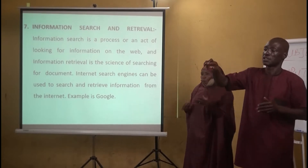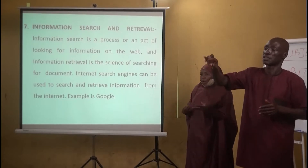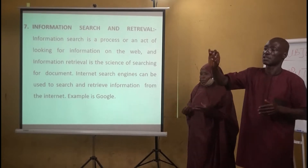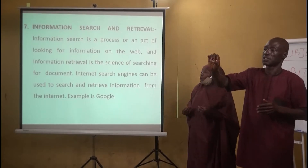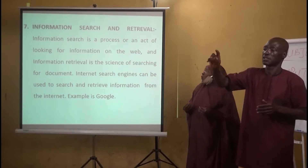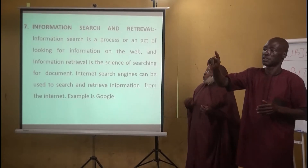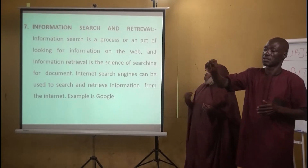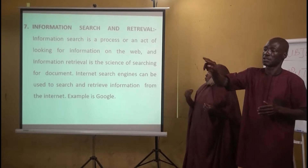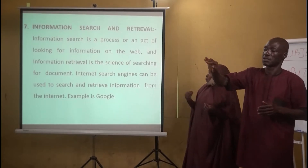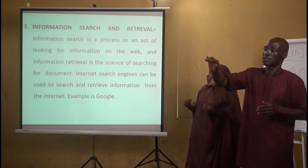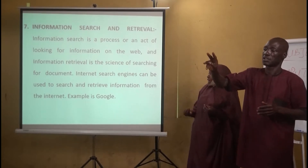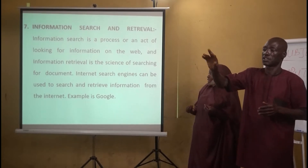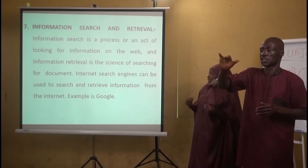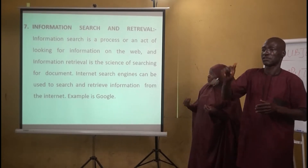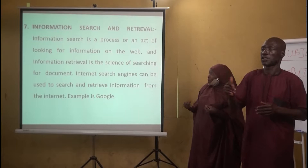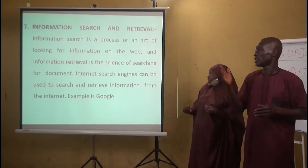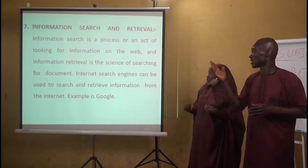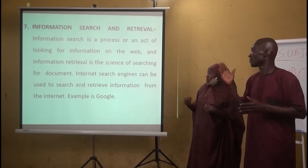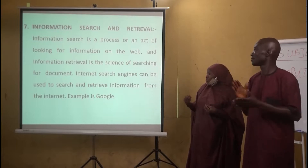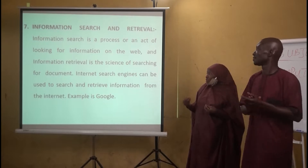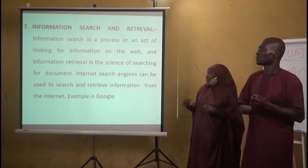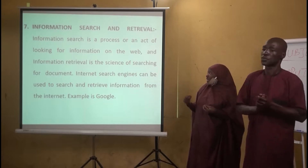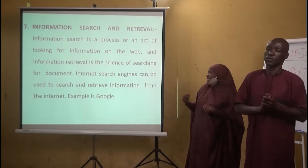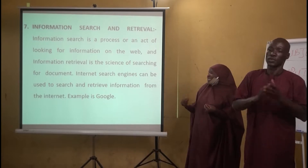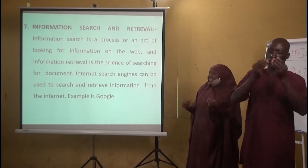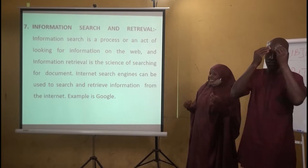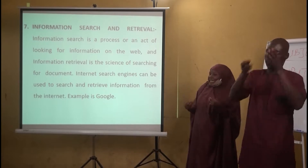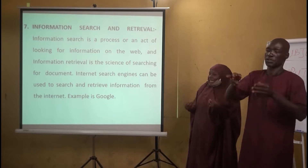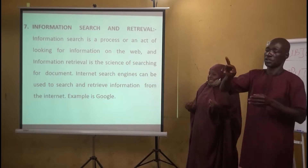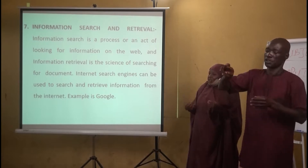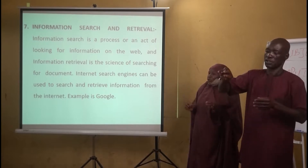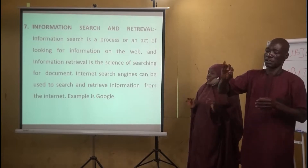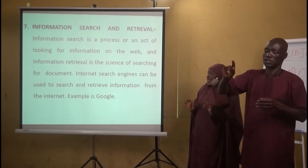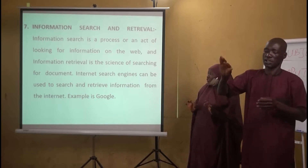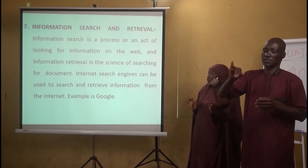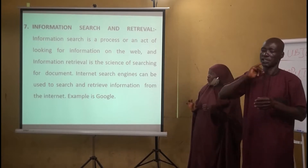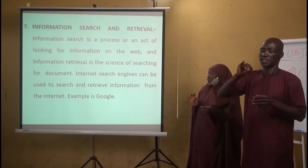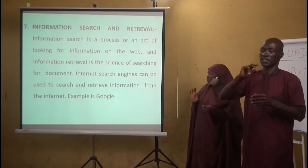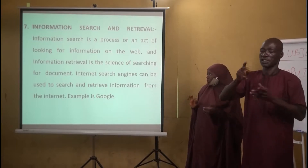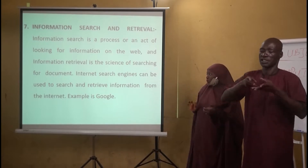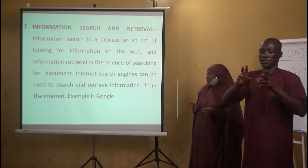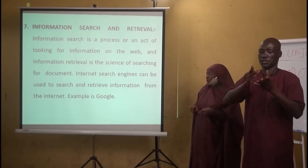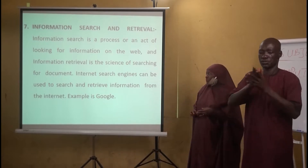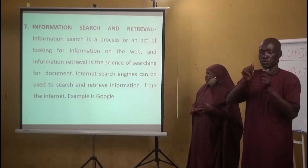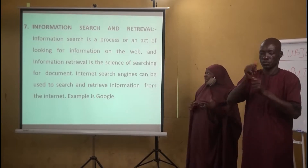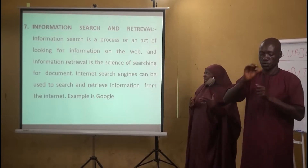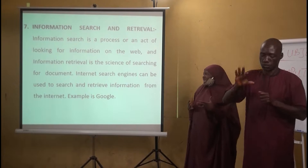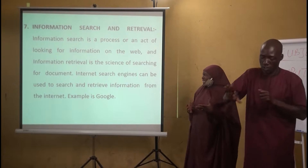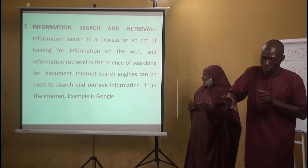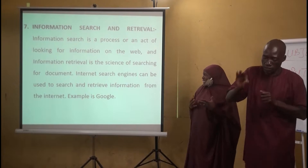web. And information retrieval is the science of searching for documents. The internet